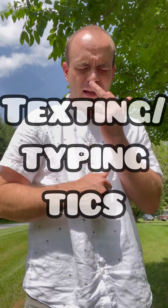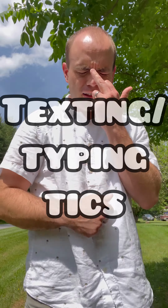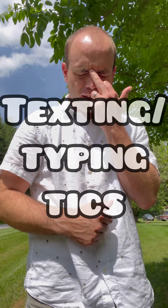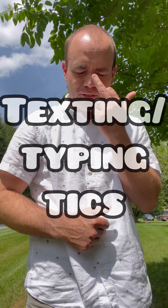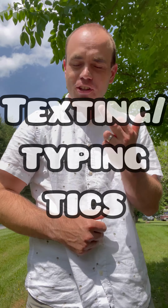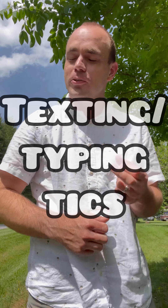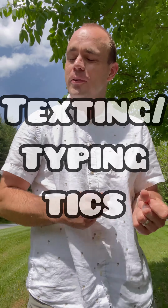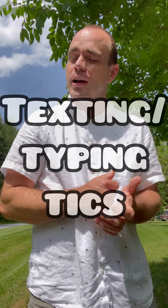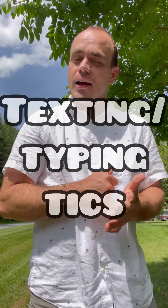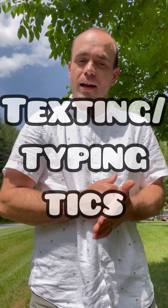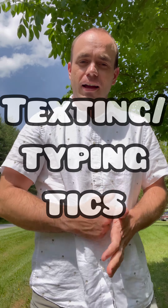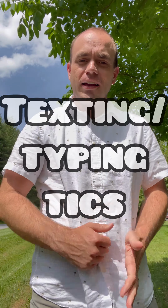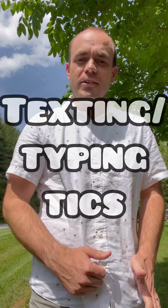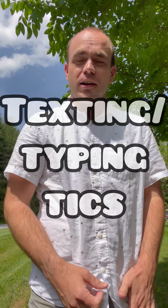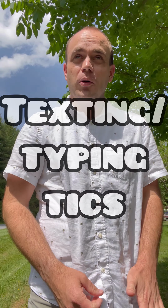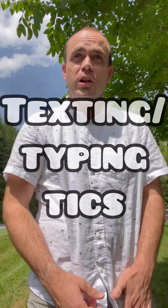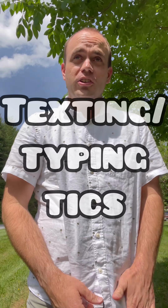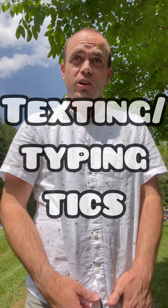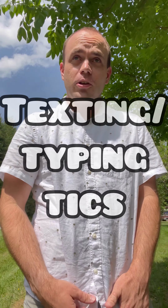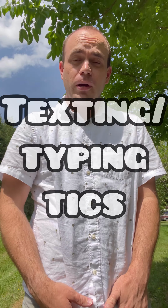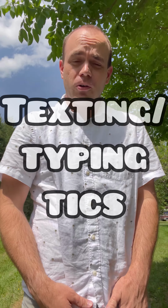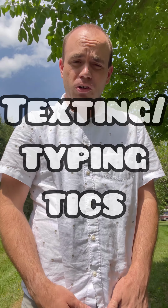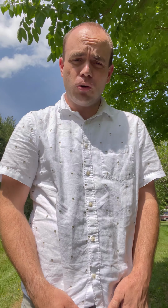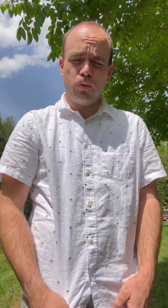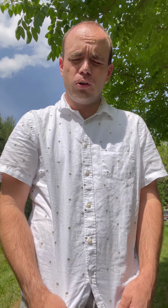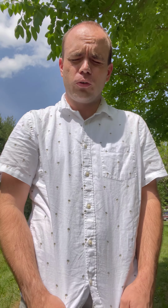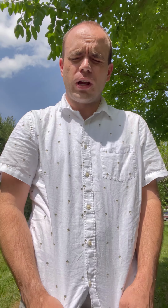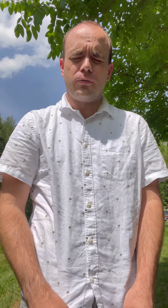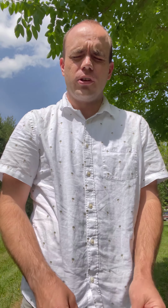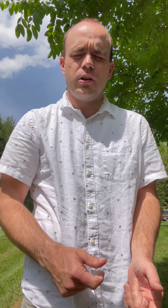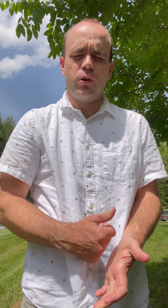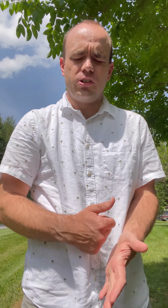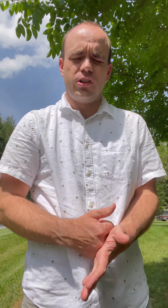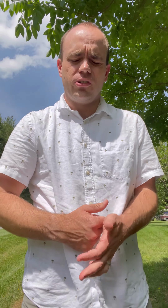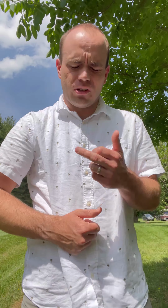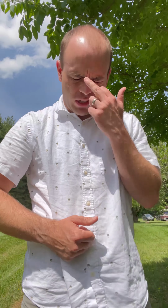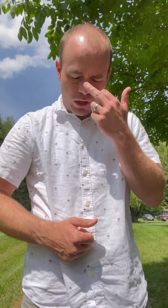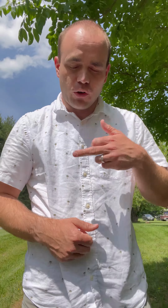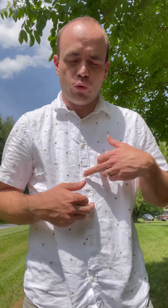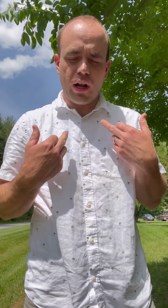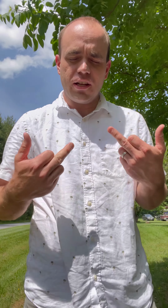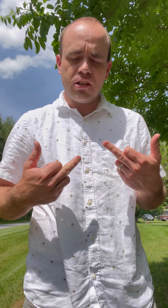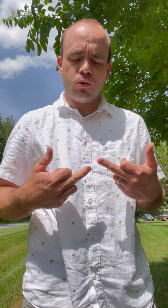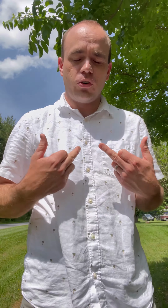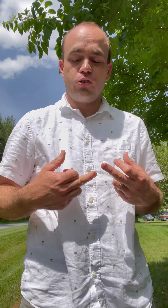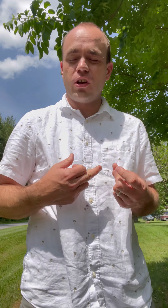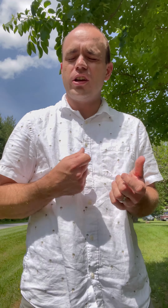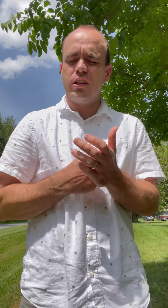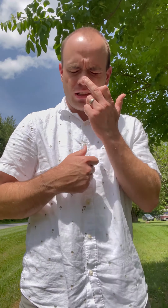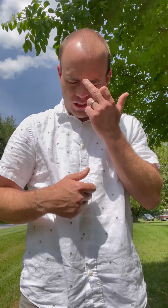I love you. Hi, I want to talk about coprographia, which is writing or drawing